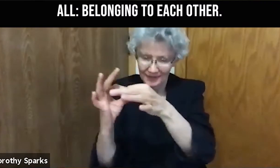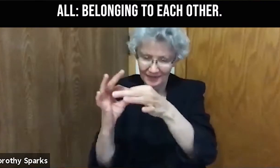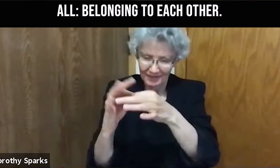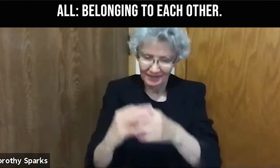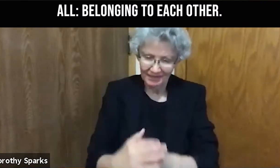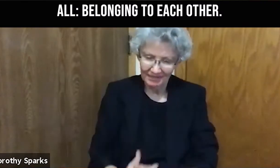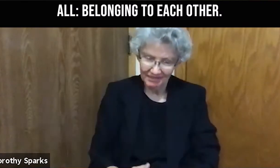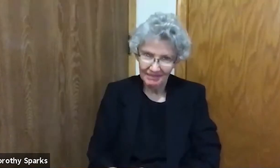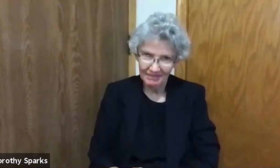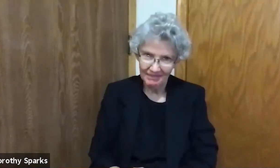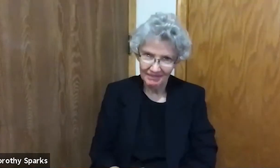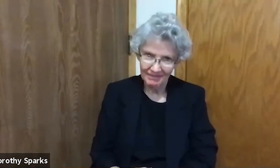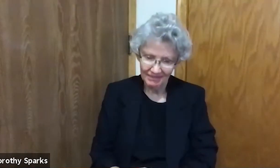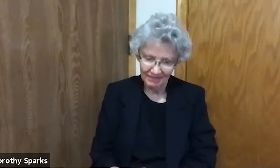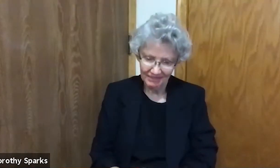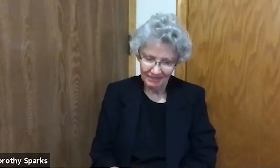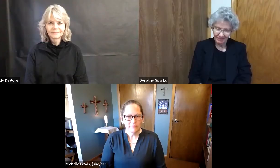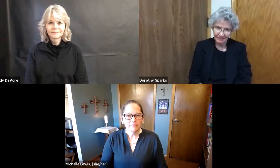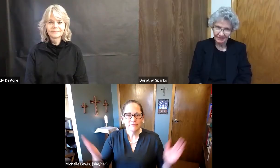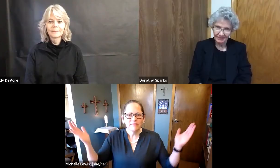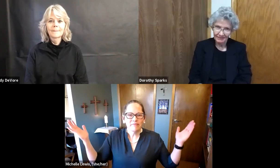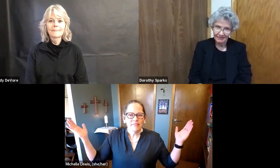belonging to each other.